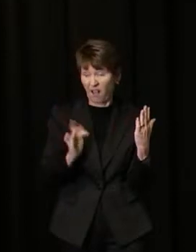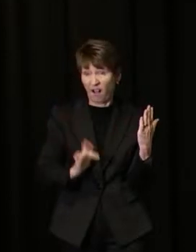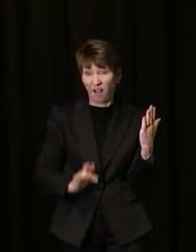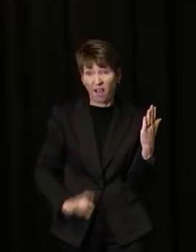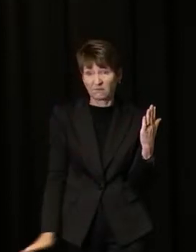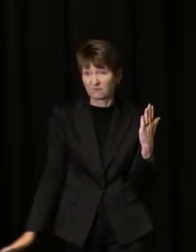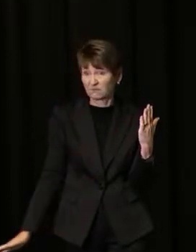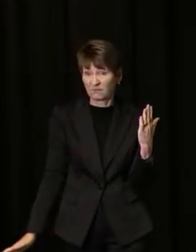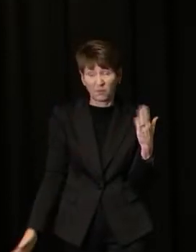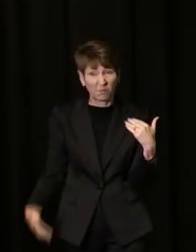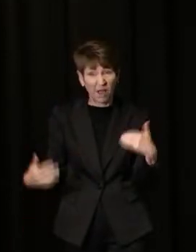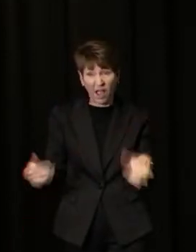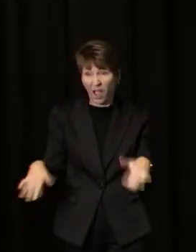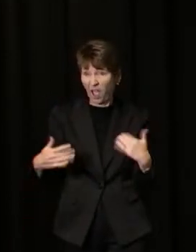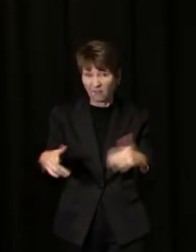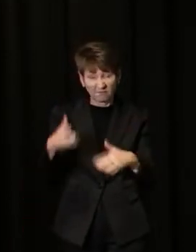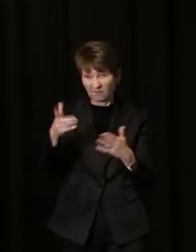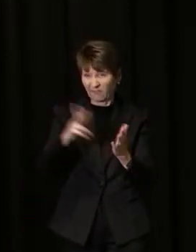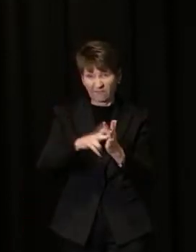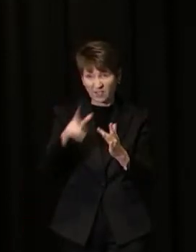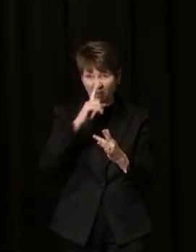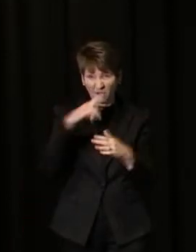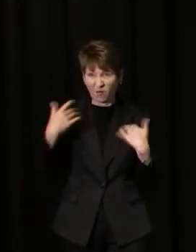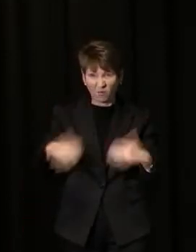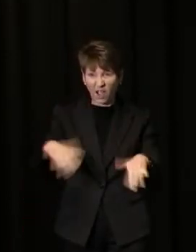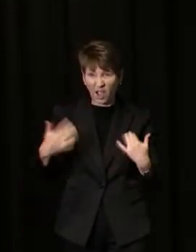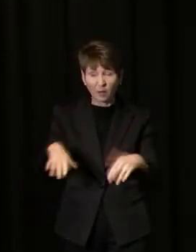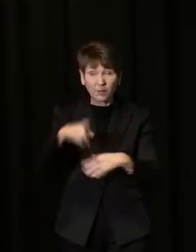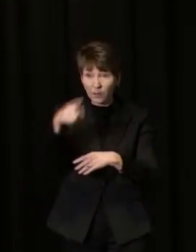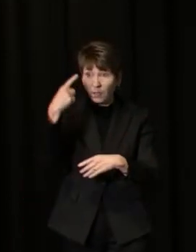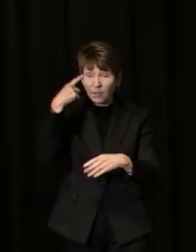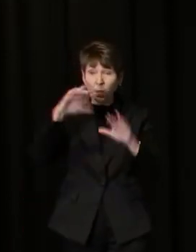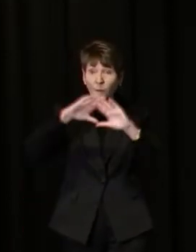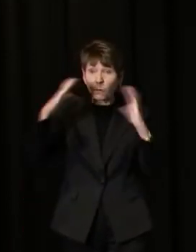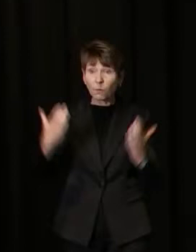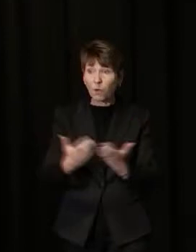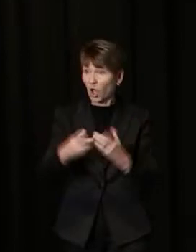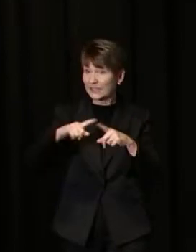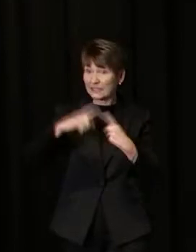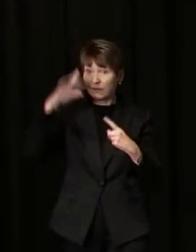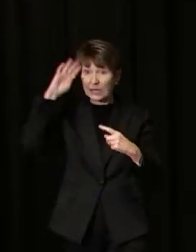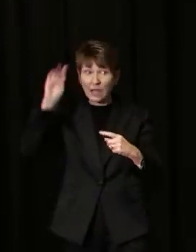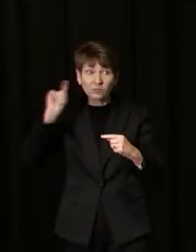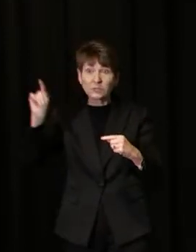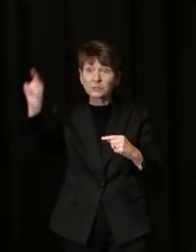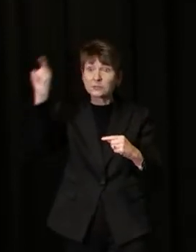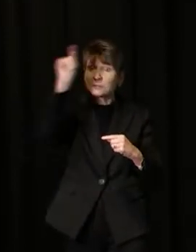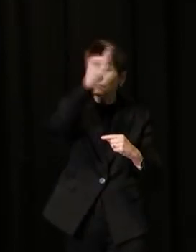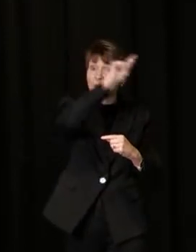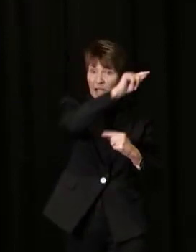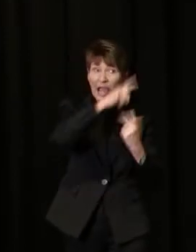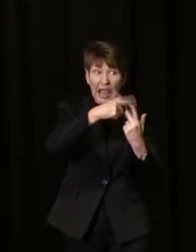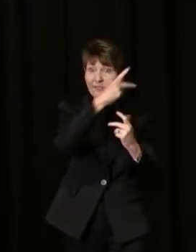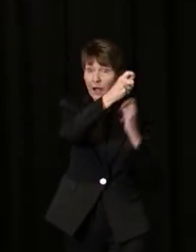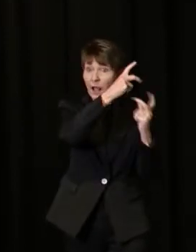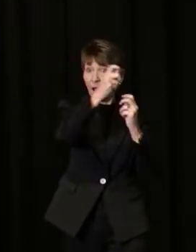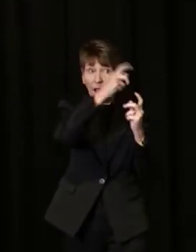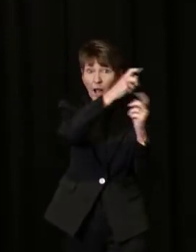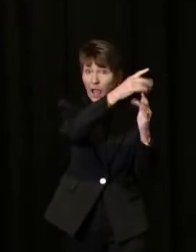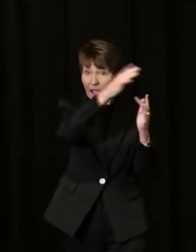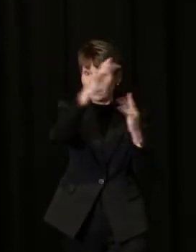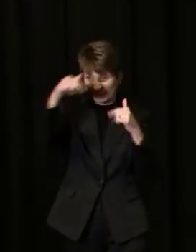unique. It'll be a higher vaccination rate than so many parts of the world, and it will give us the protection that we need to go to